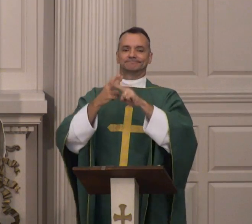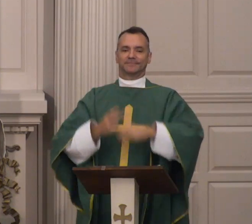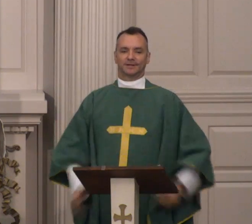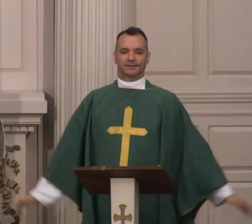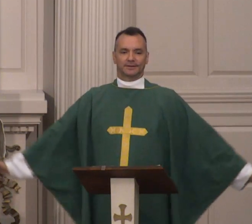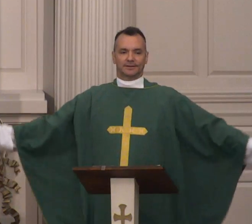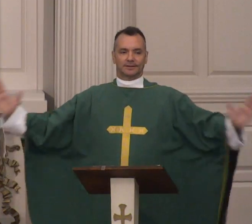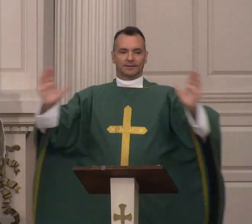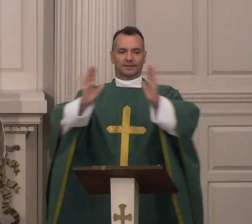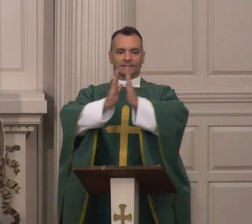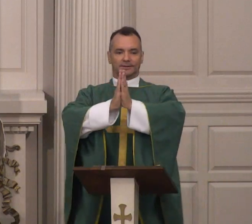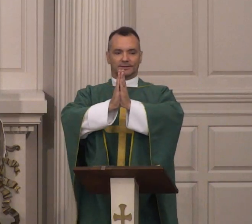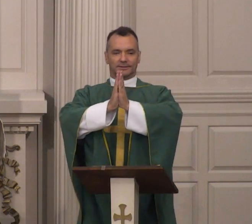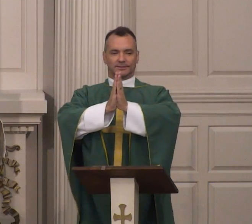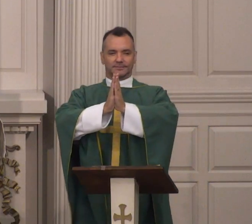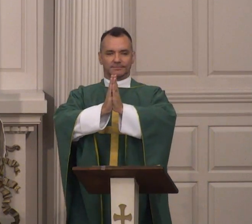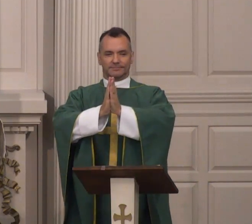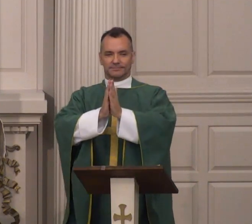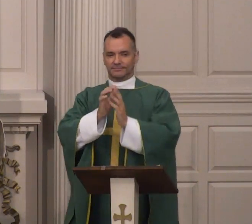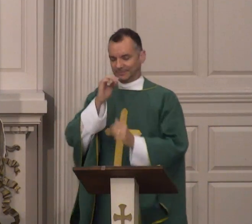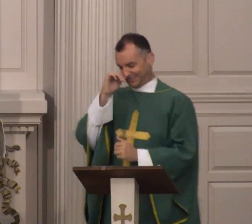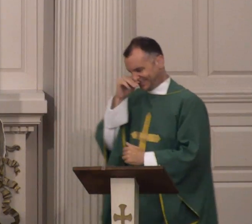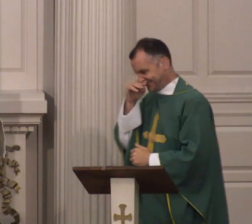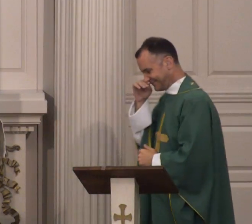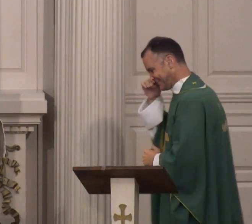our Lord. Amen.